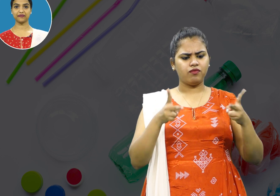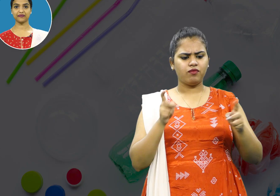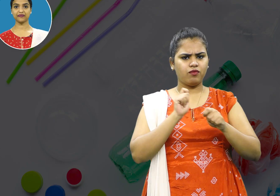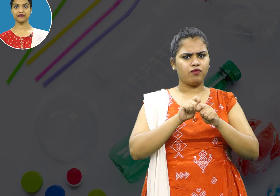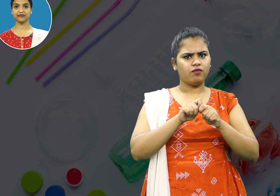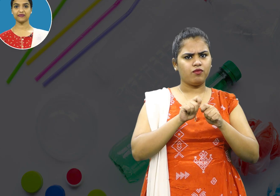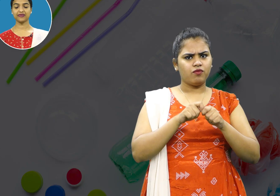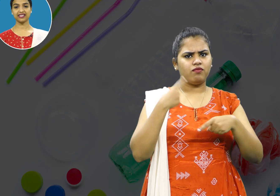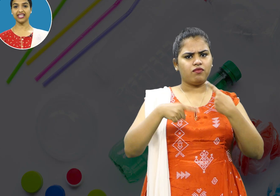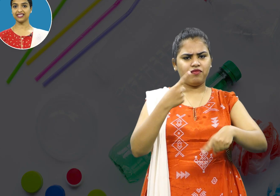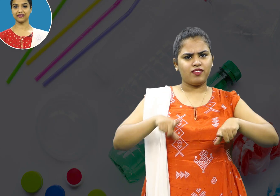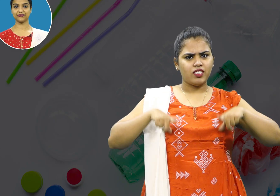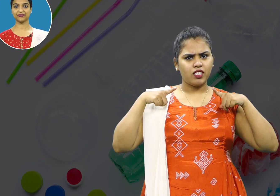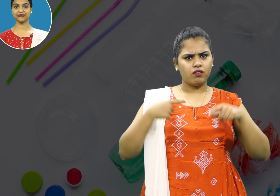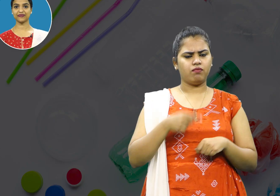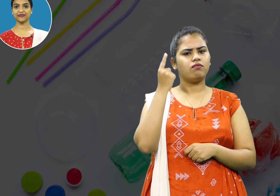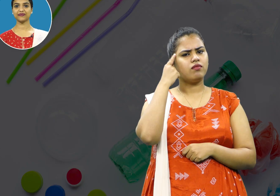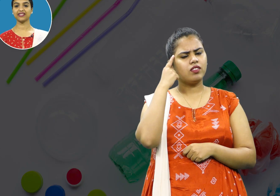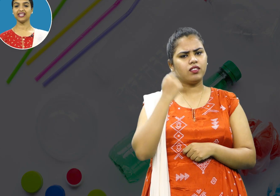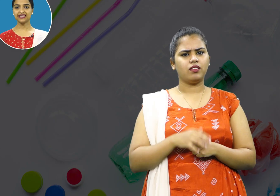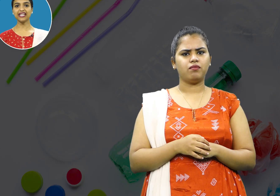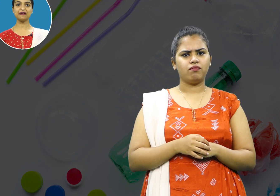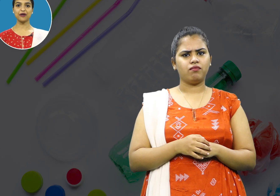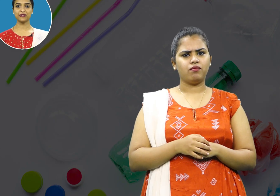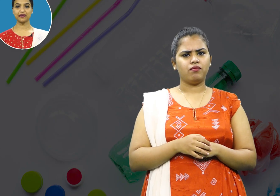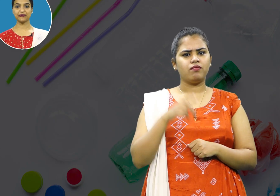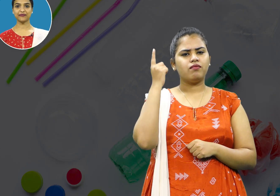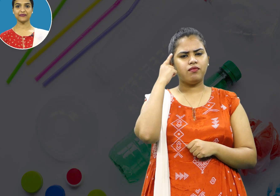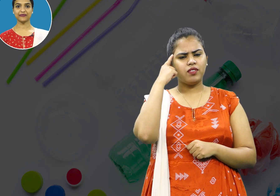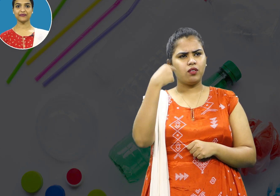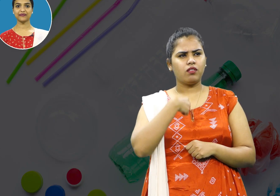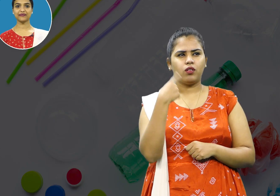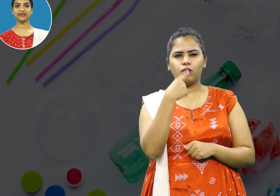life. Think. Think about me.